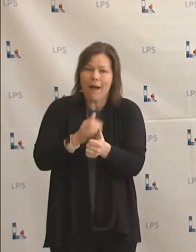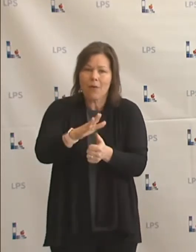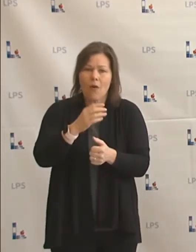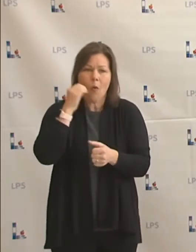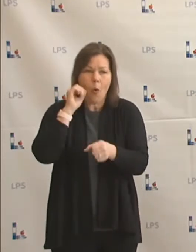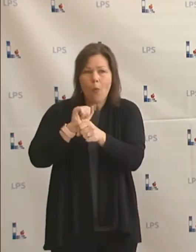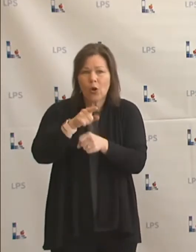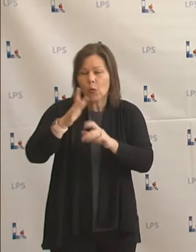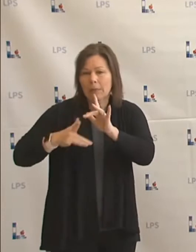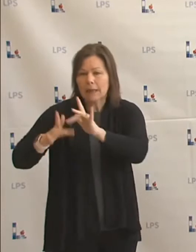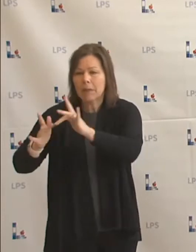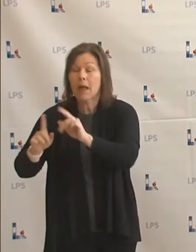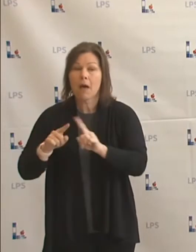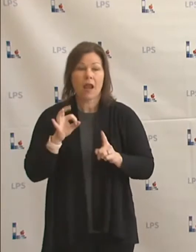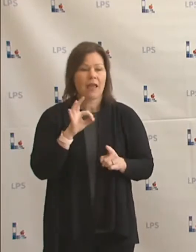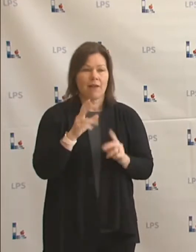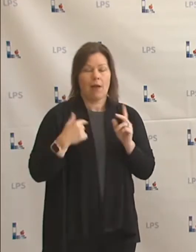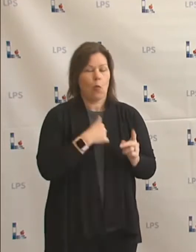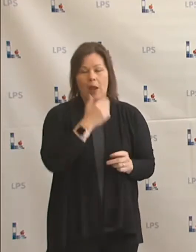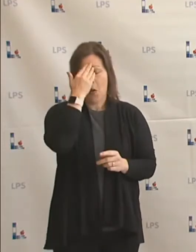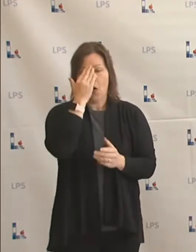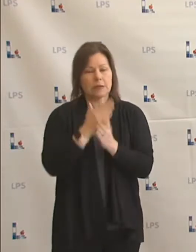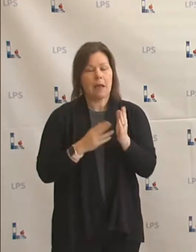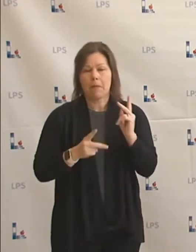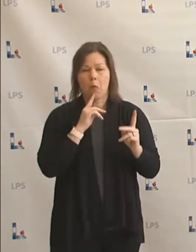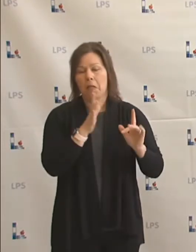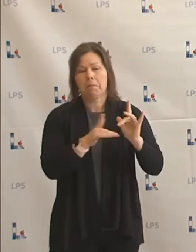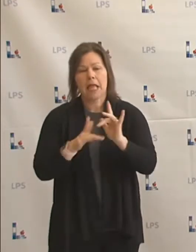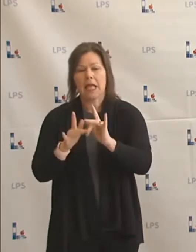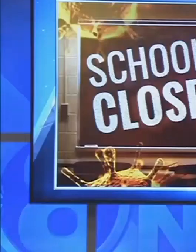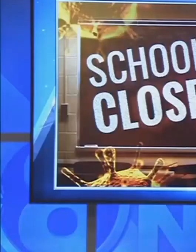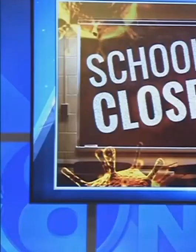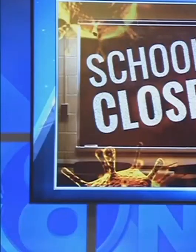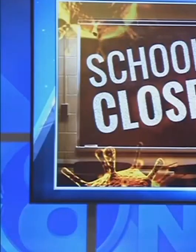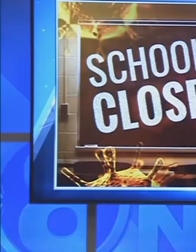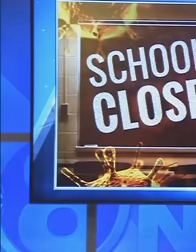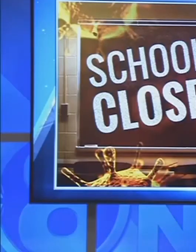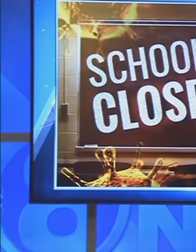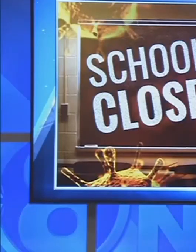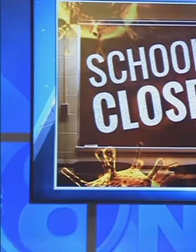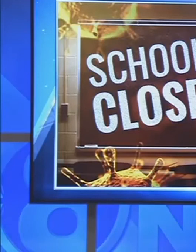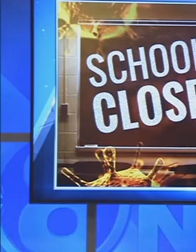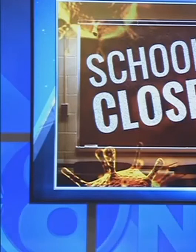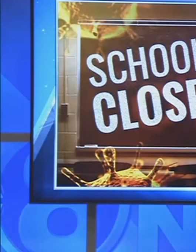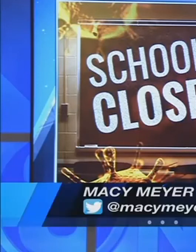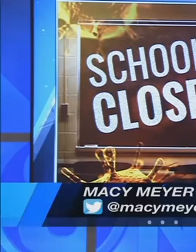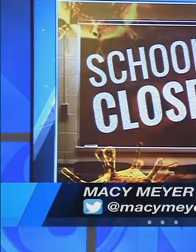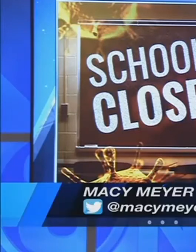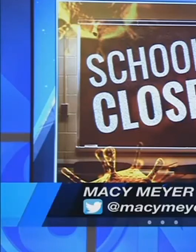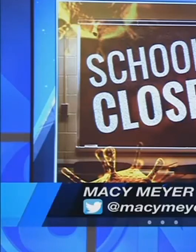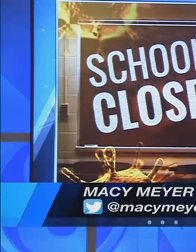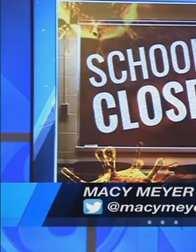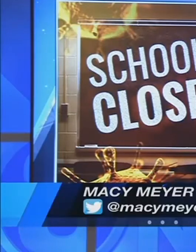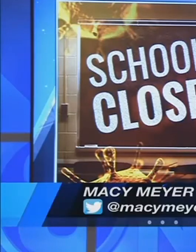But in terms of attendance, we know that we're going to be in a zone right now where we're going to have to look at that differently. Now again, as of today, LPS schools